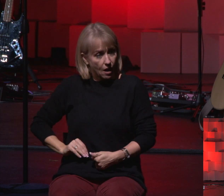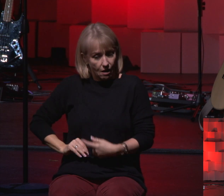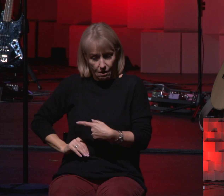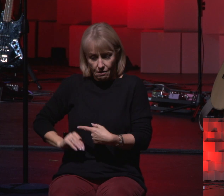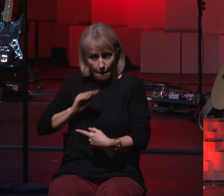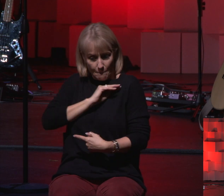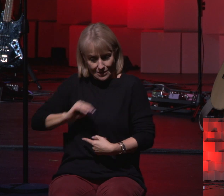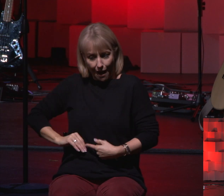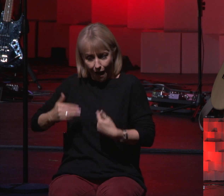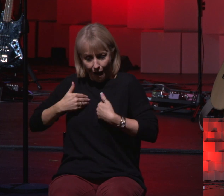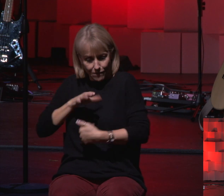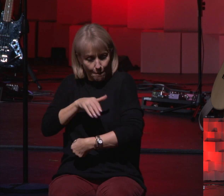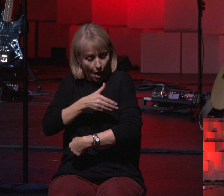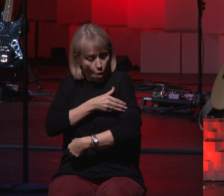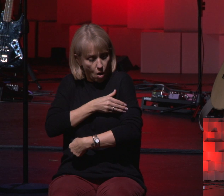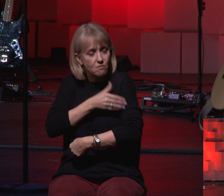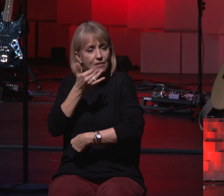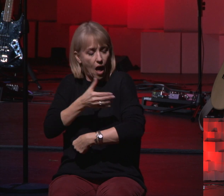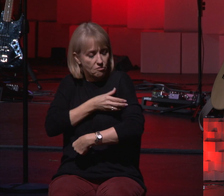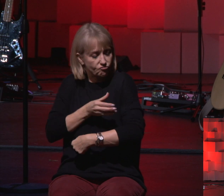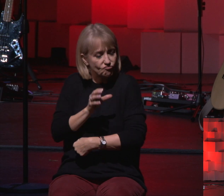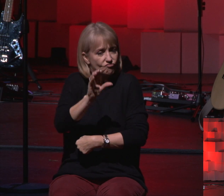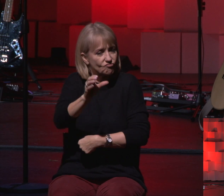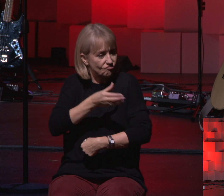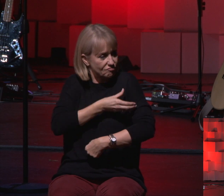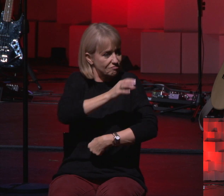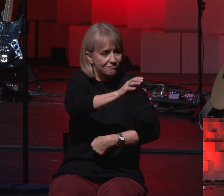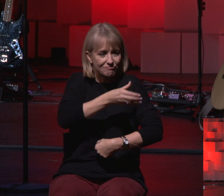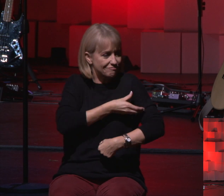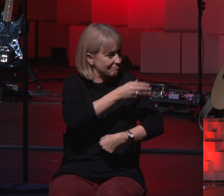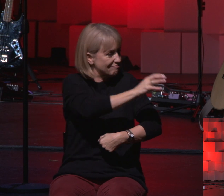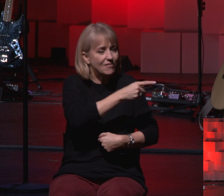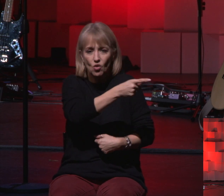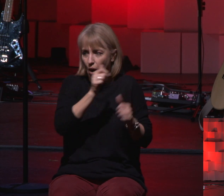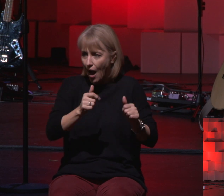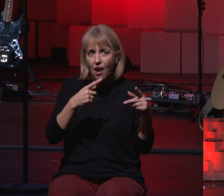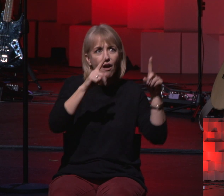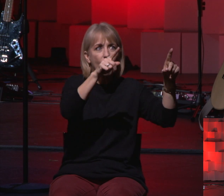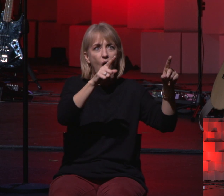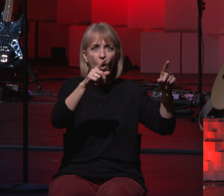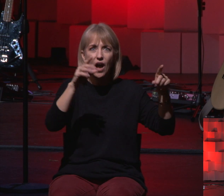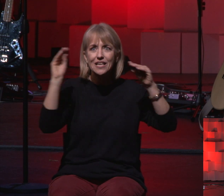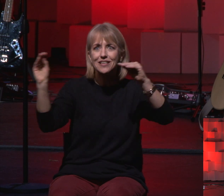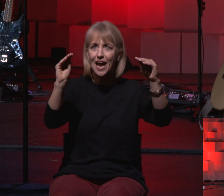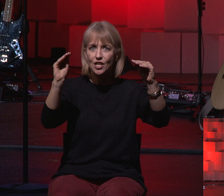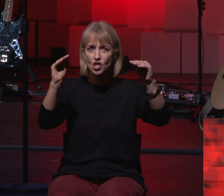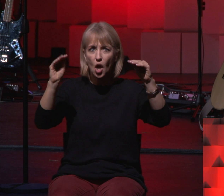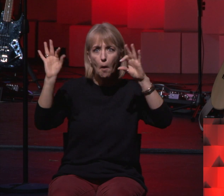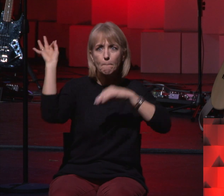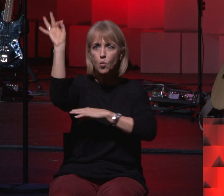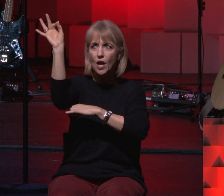ability so they would know that they were being sent by Messiah, and what they were doing was teaching, preaching the kingdom of